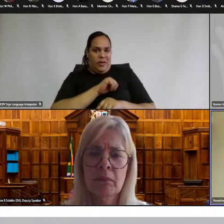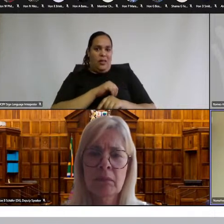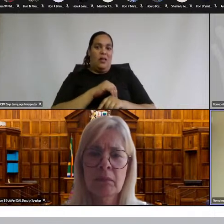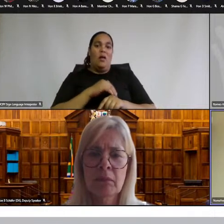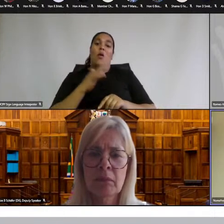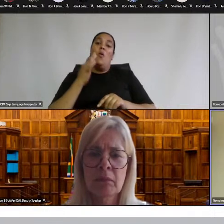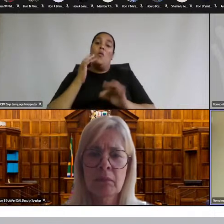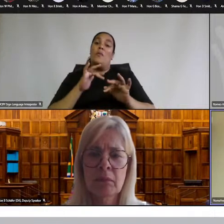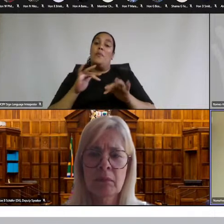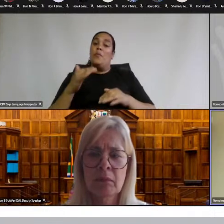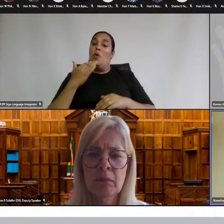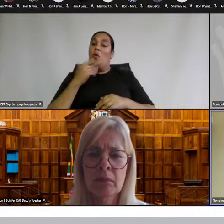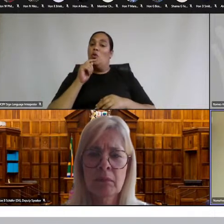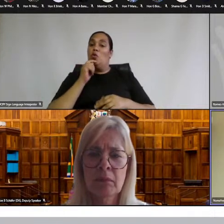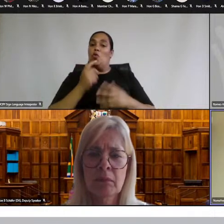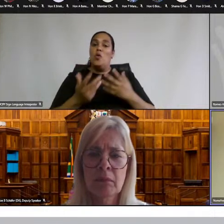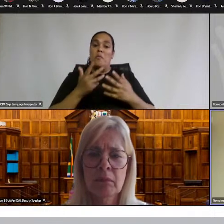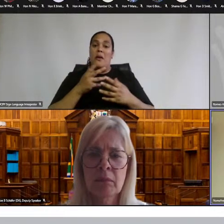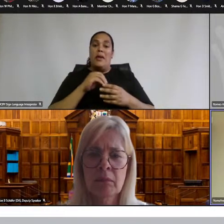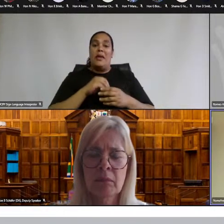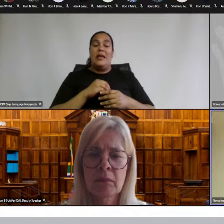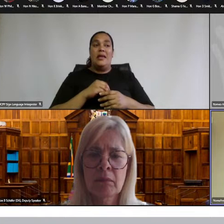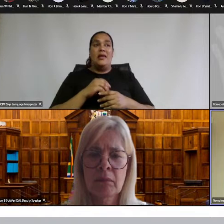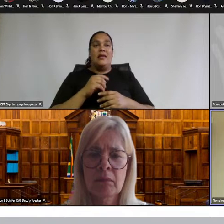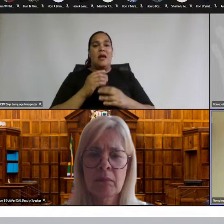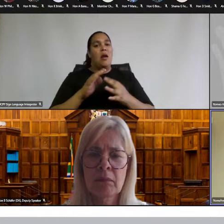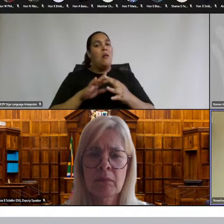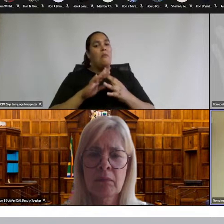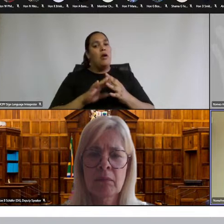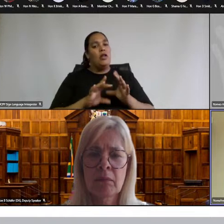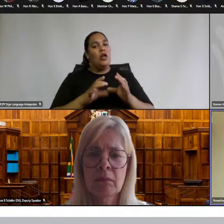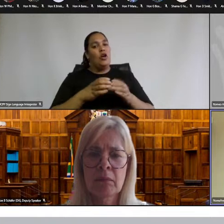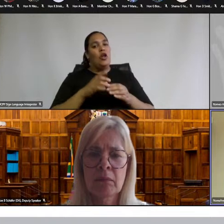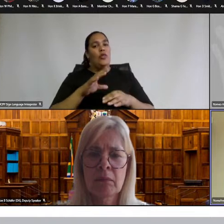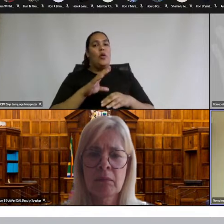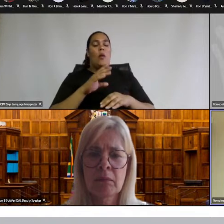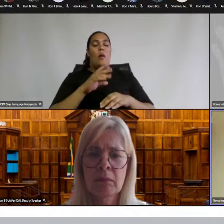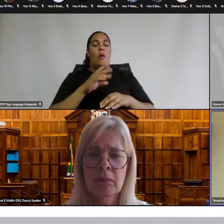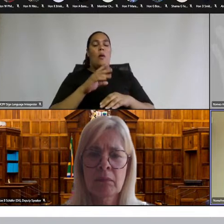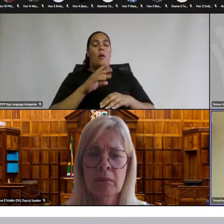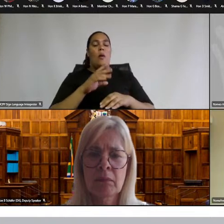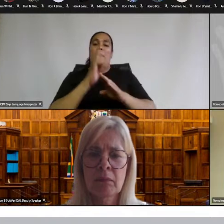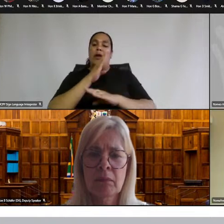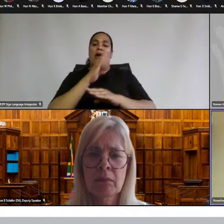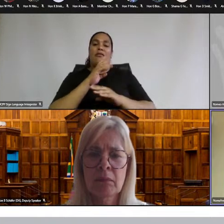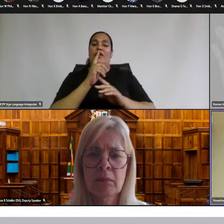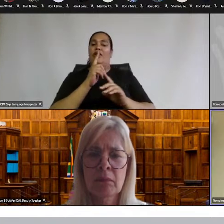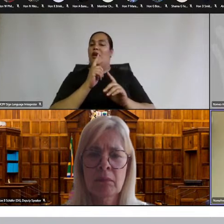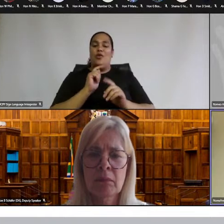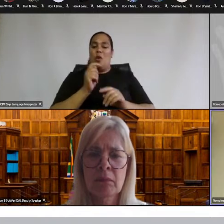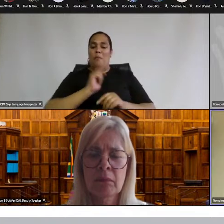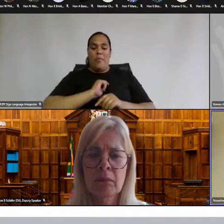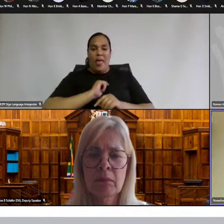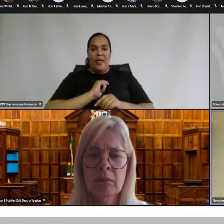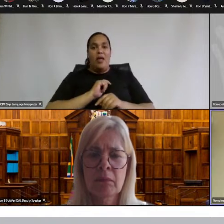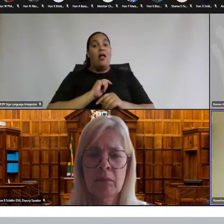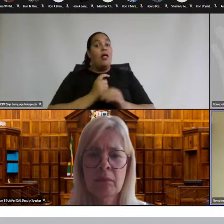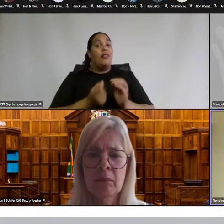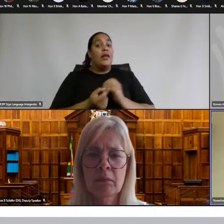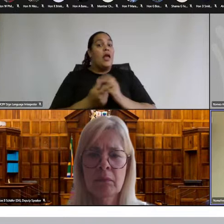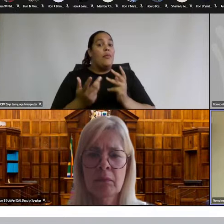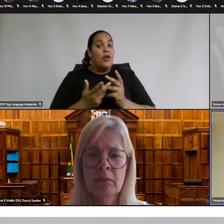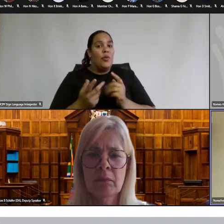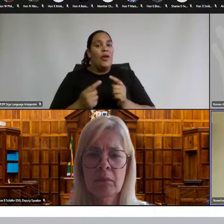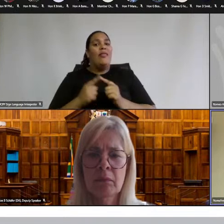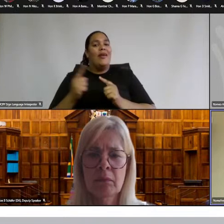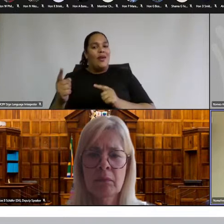who are actually might be in the middle class and then their medical aids don't pay up, and then they ended up, we are absorbing